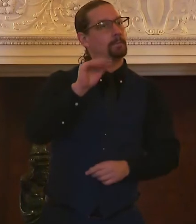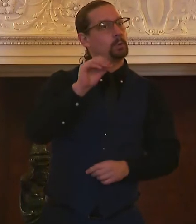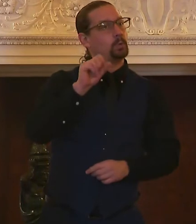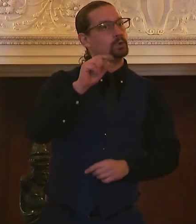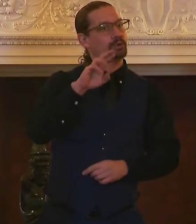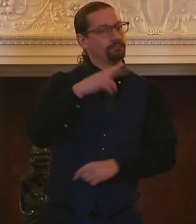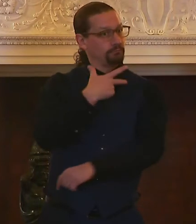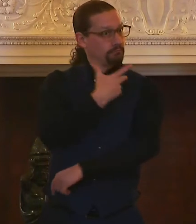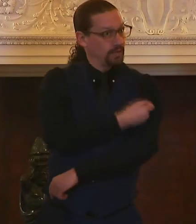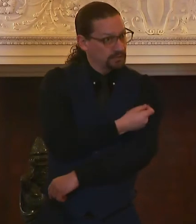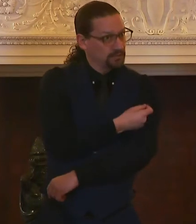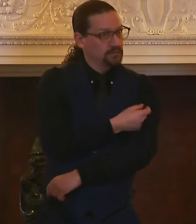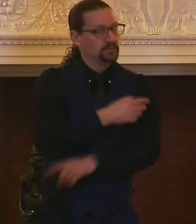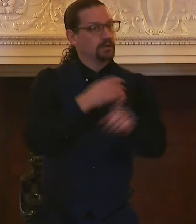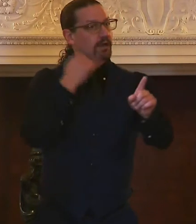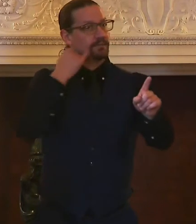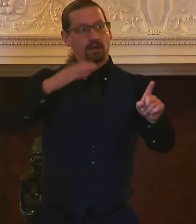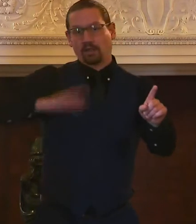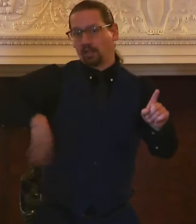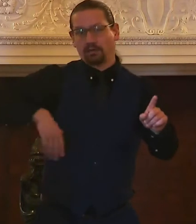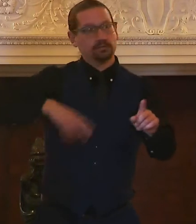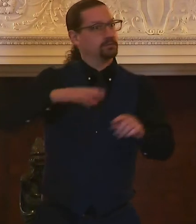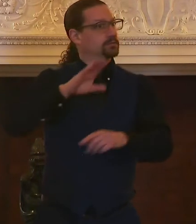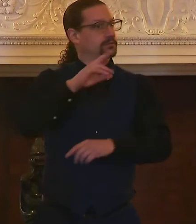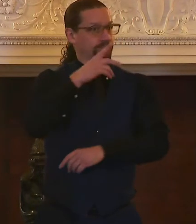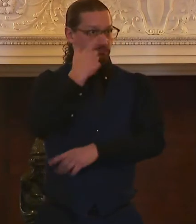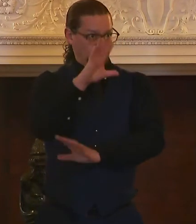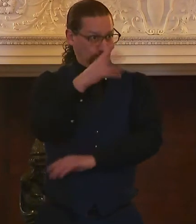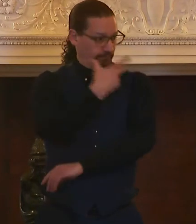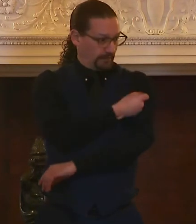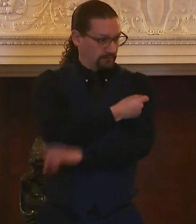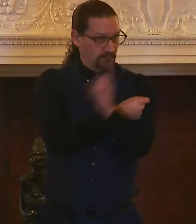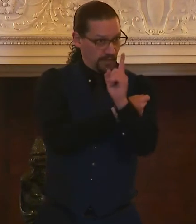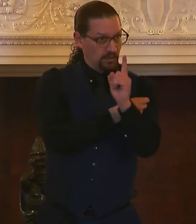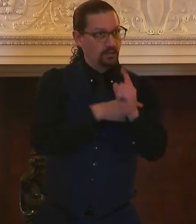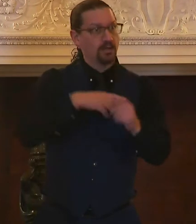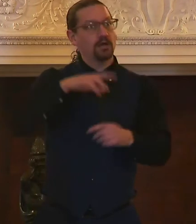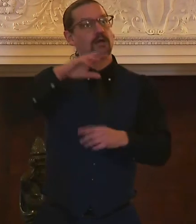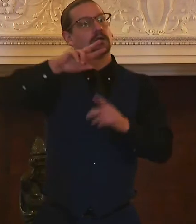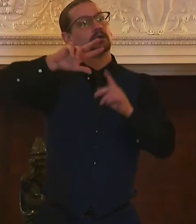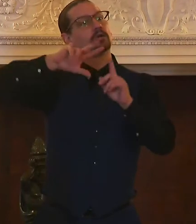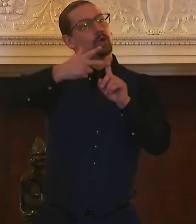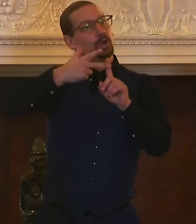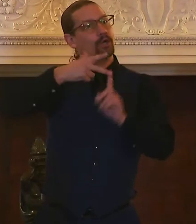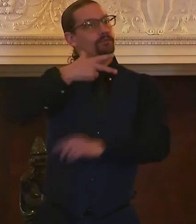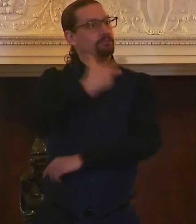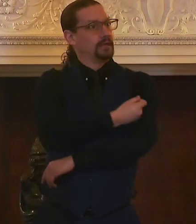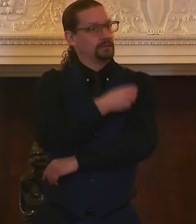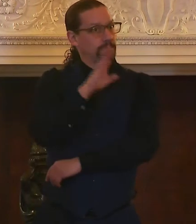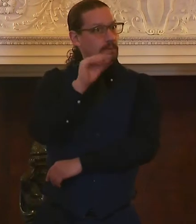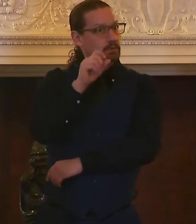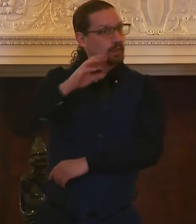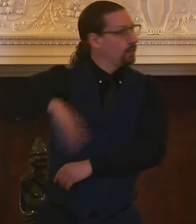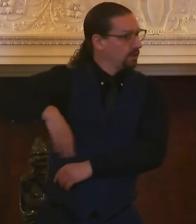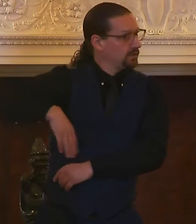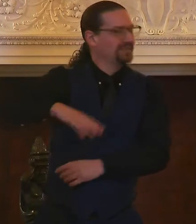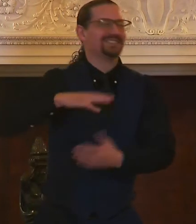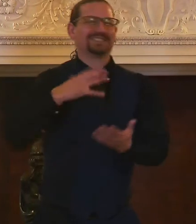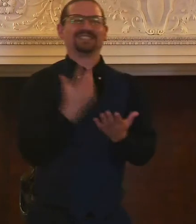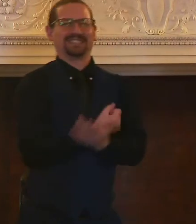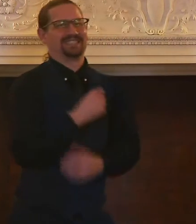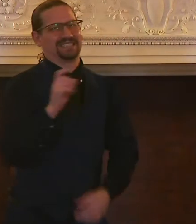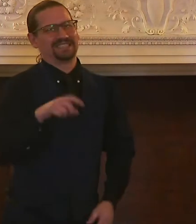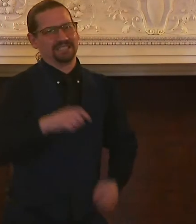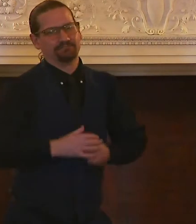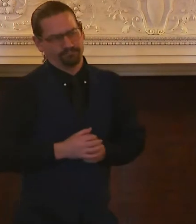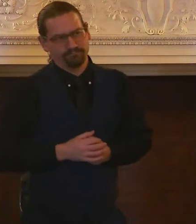booster. As the governor said, some of you have made up your mind and are feeling that you don't want to